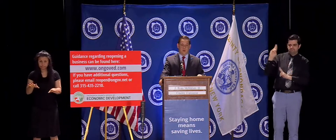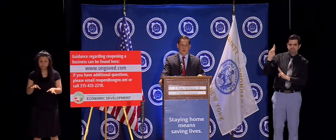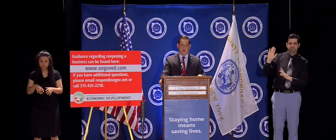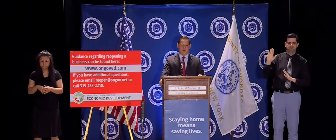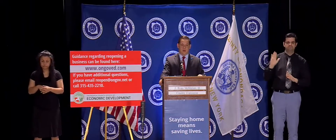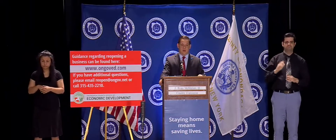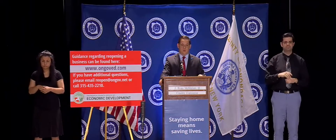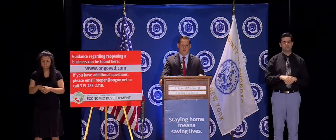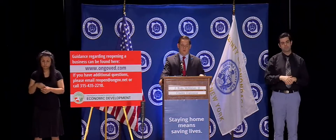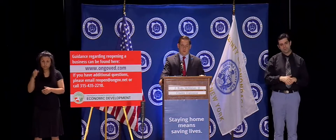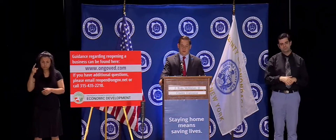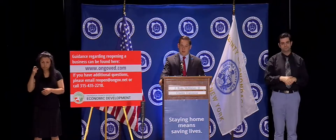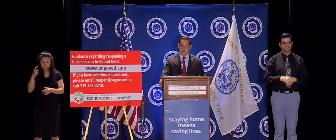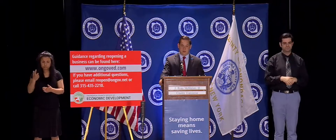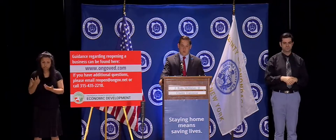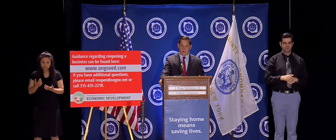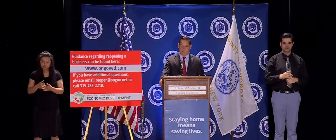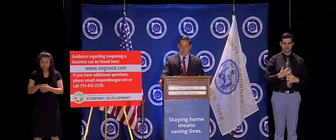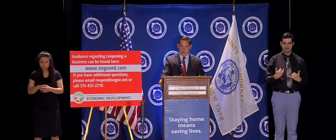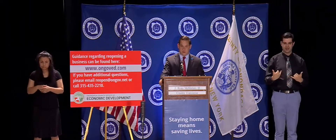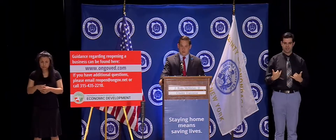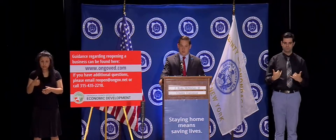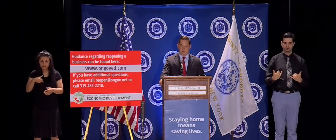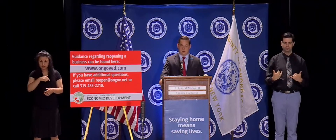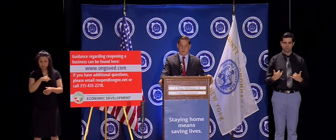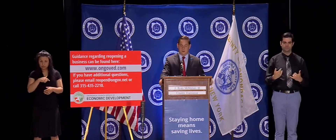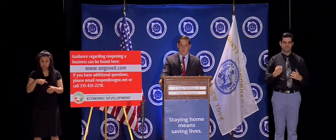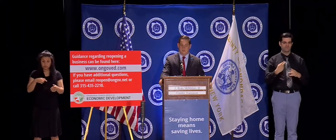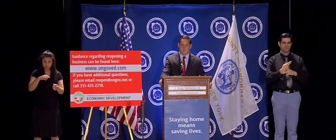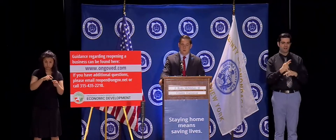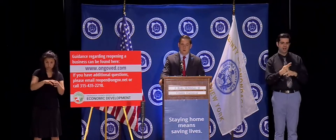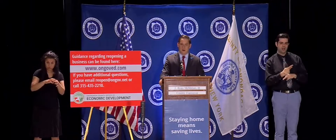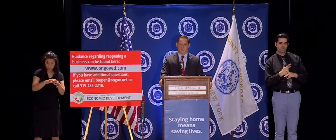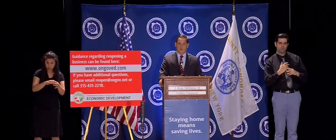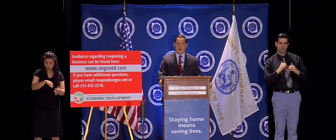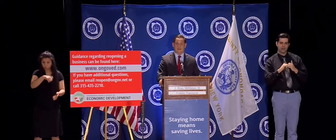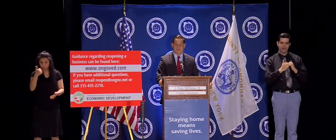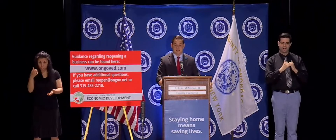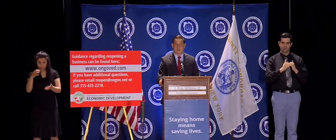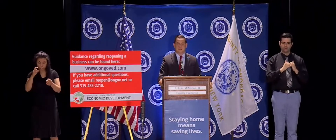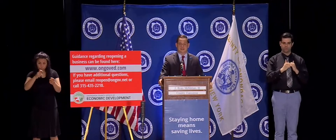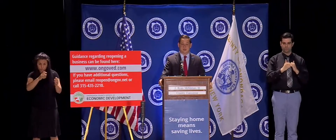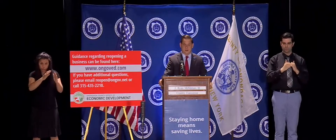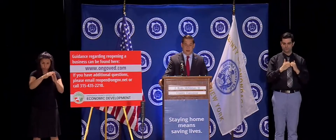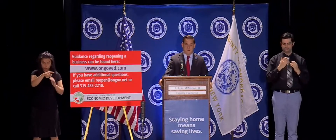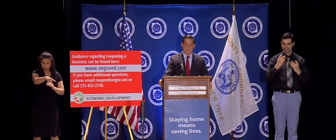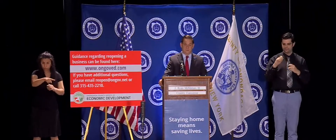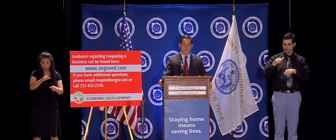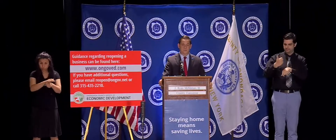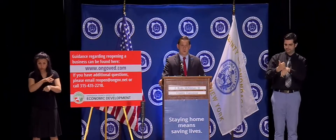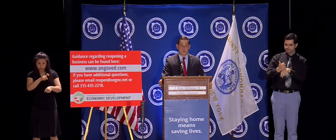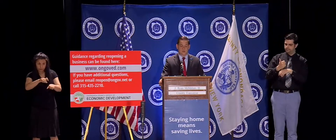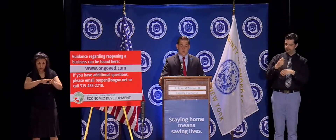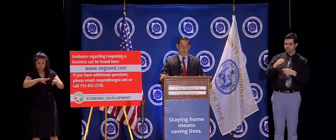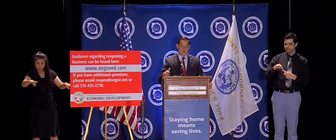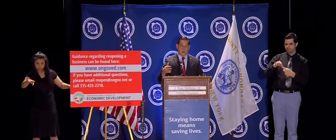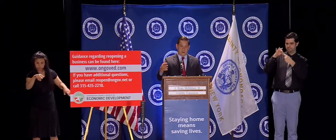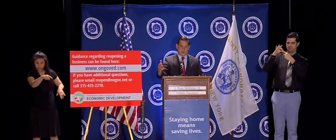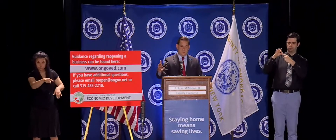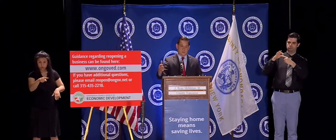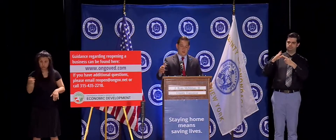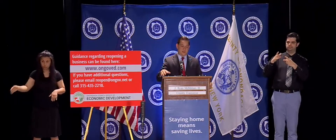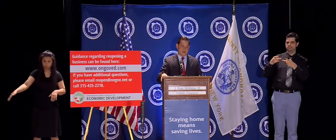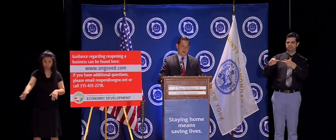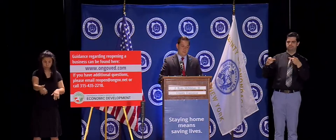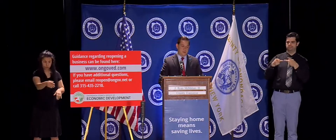So we've put together these COVID units in these other buildings. We've asked the state to consider that. These folks go back